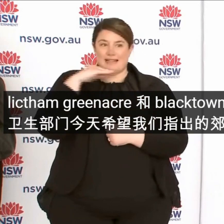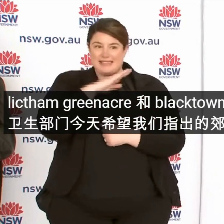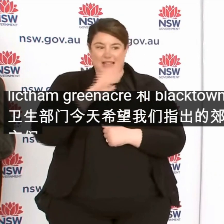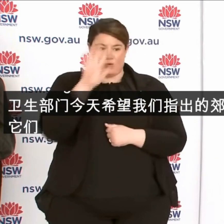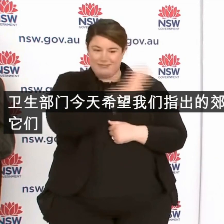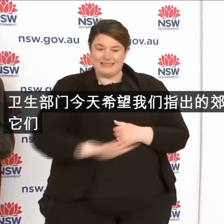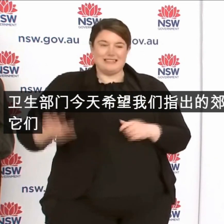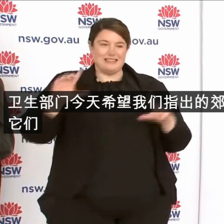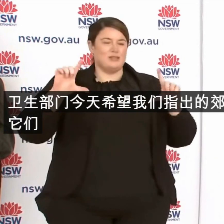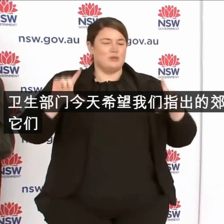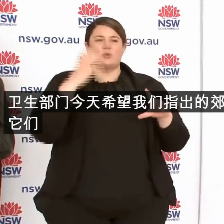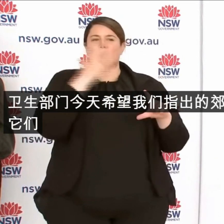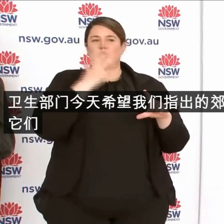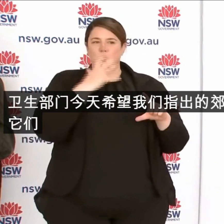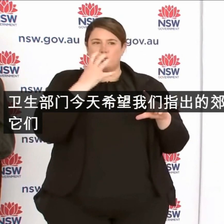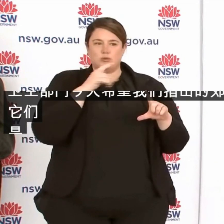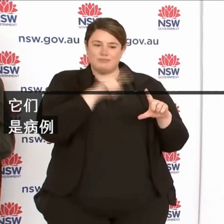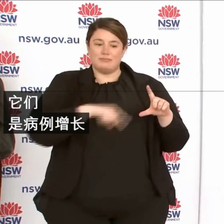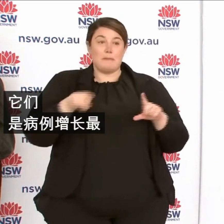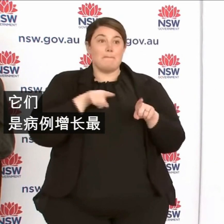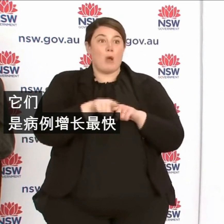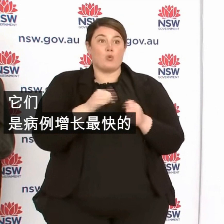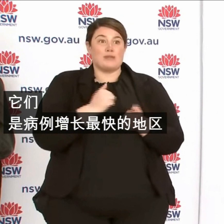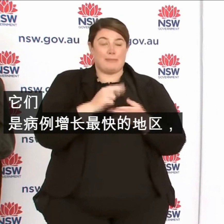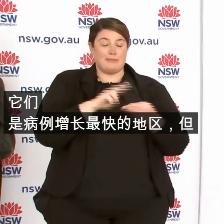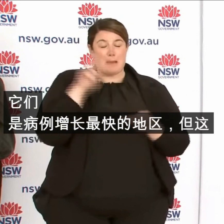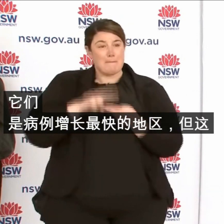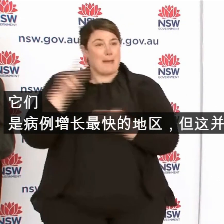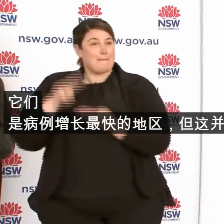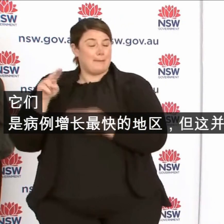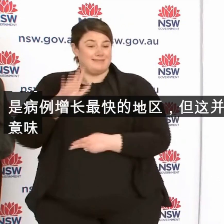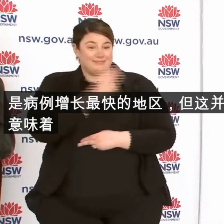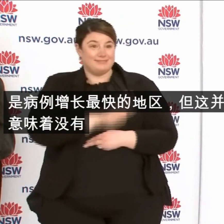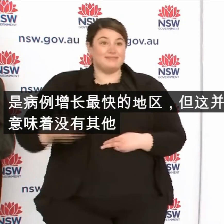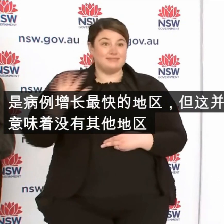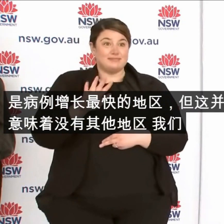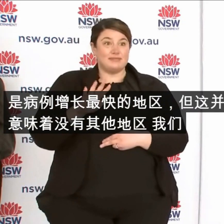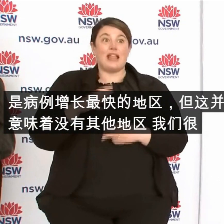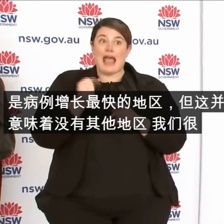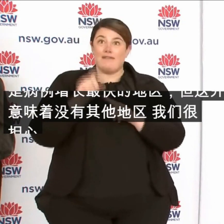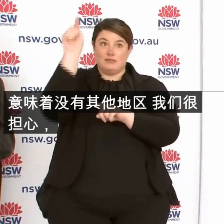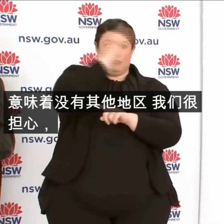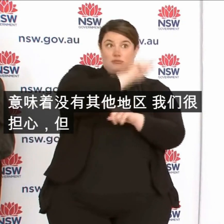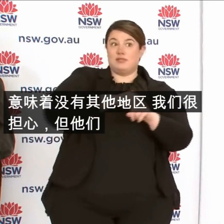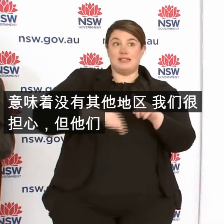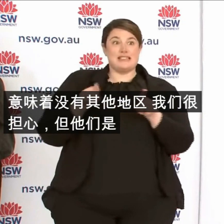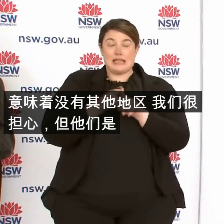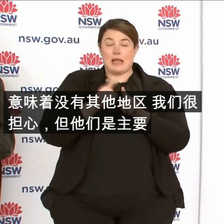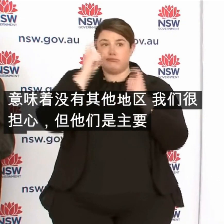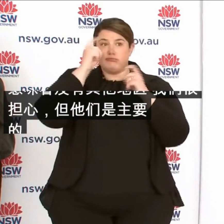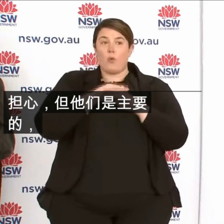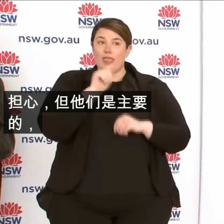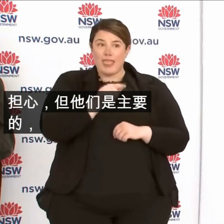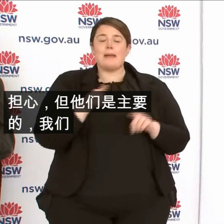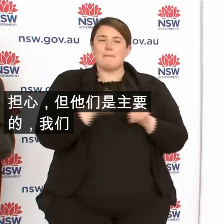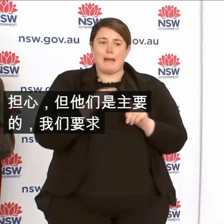us to call out today. They are the areas where there's the fastest growth in cases. It doesn't mean there aren't other areas that we're concerned about, but they are the